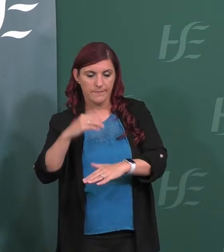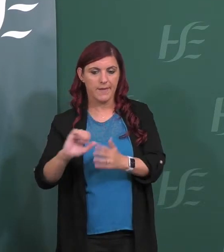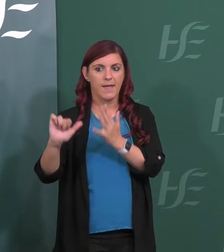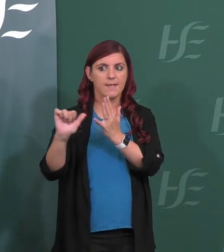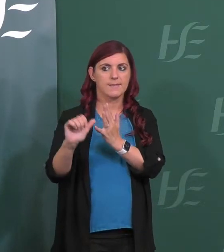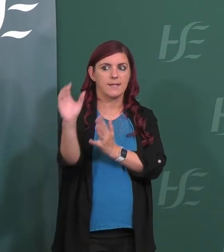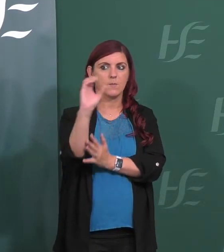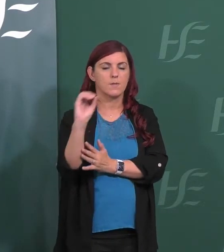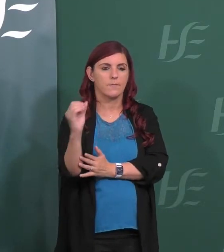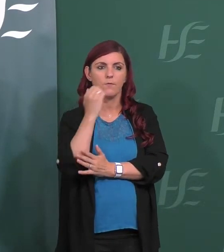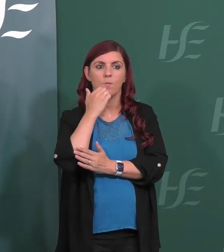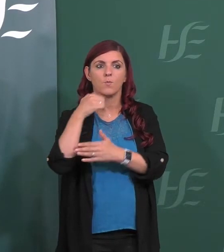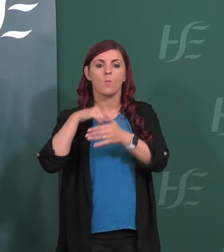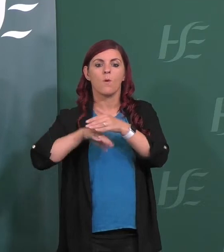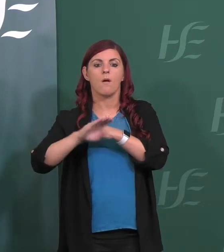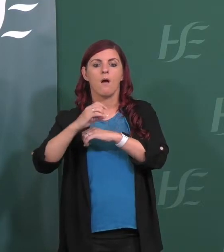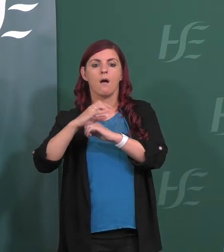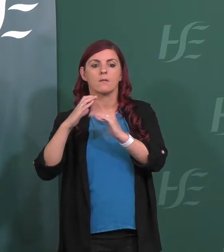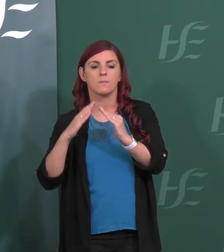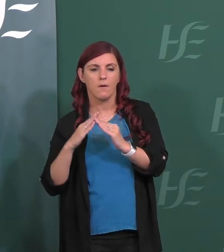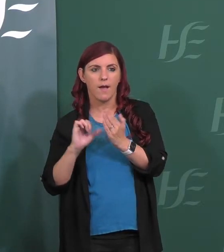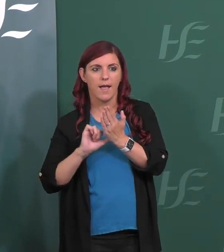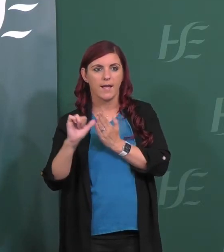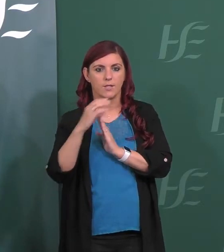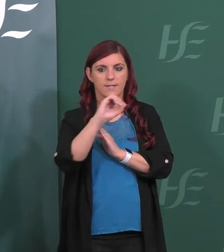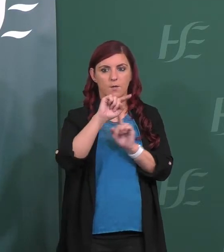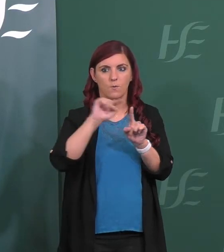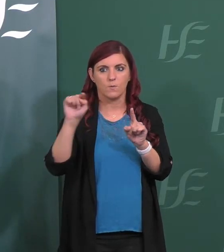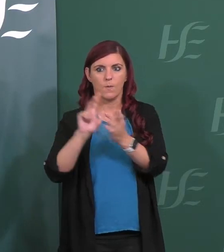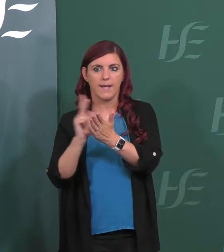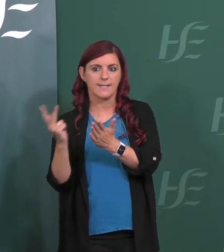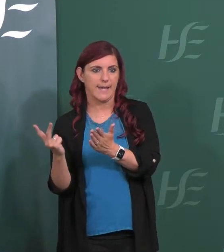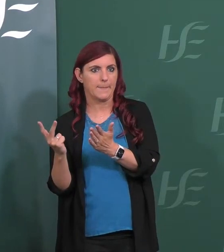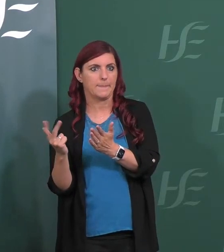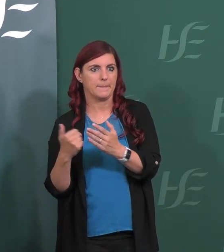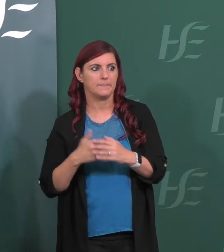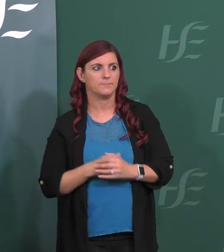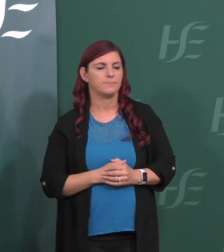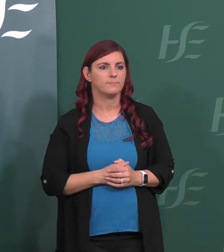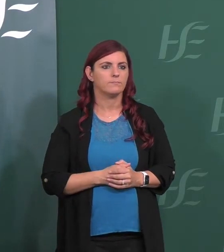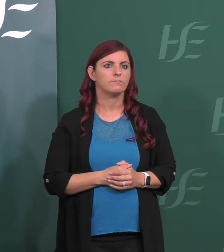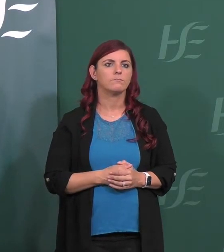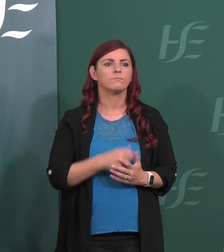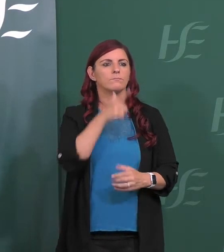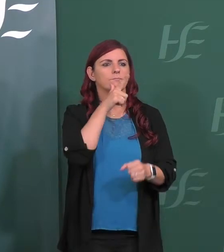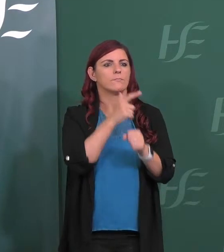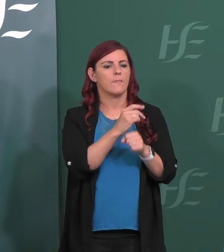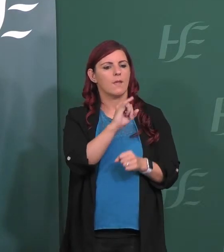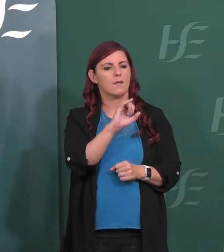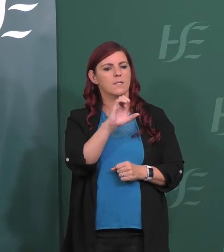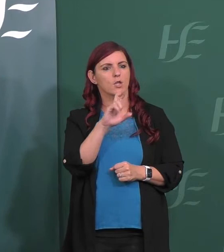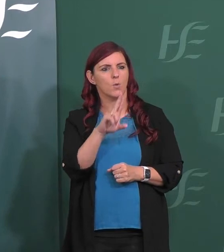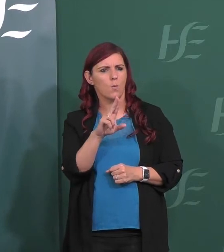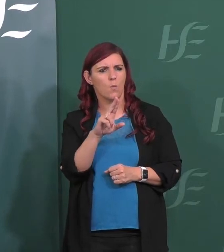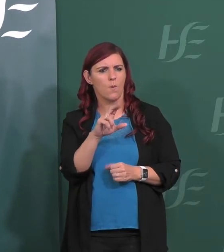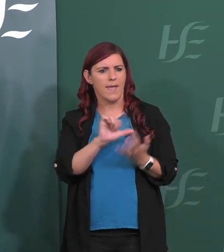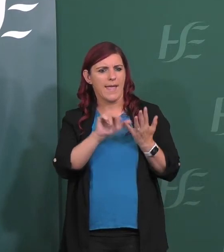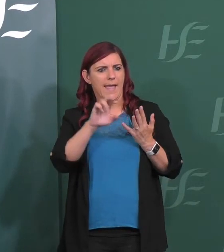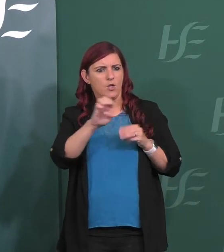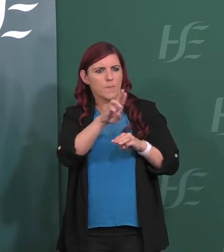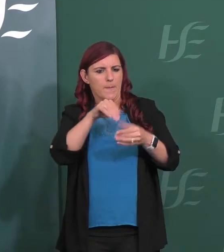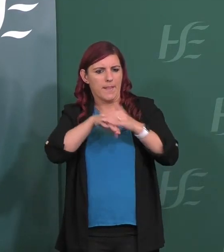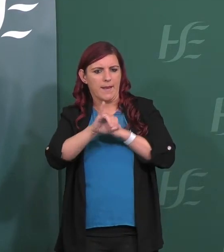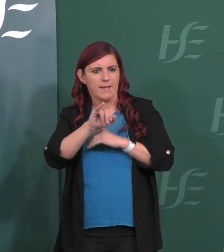6% of the hospitalised cases were in the ages of 0 to 18. In terms of ICU and ages, again, a